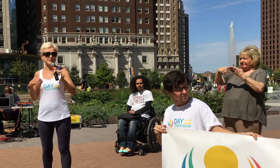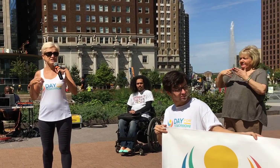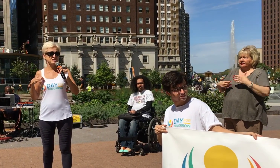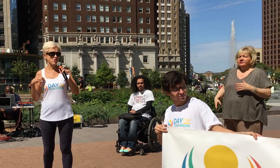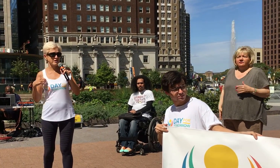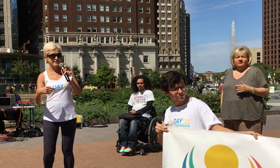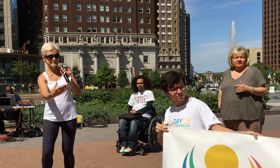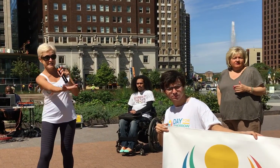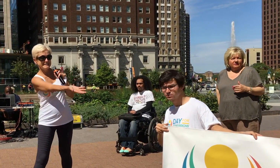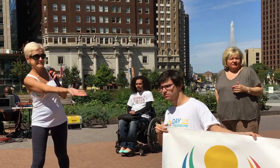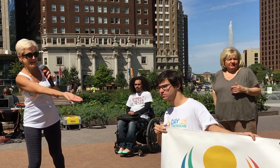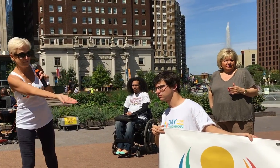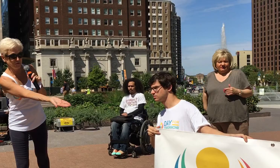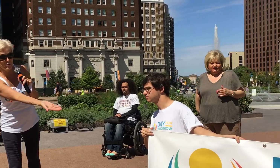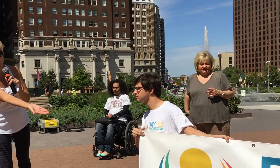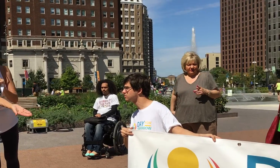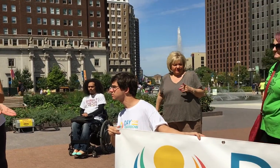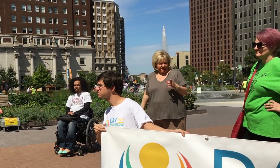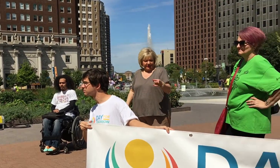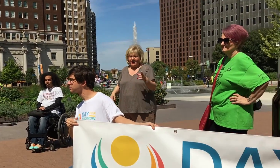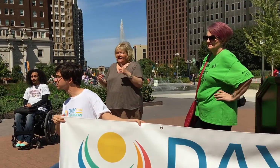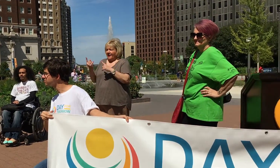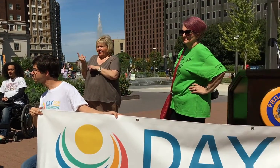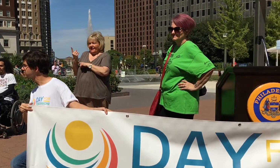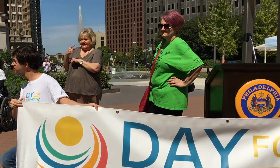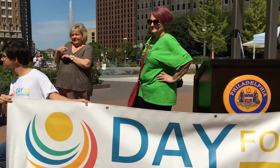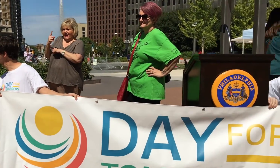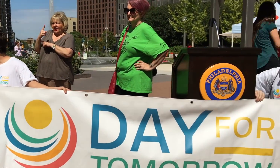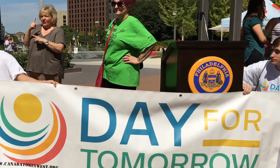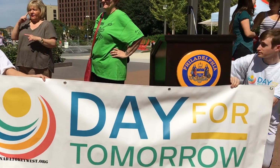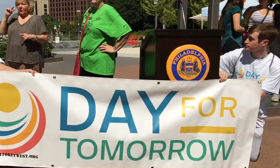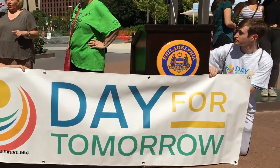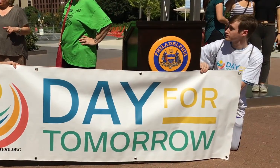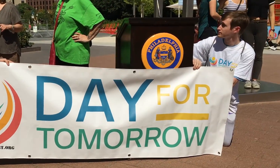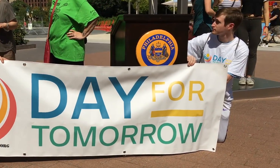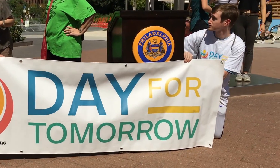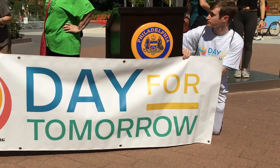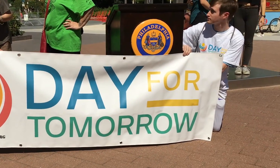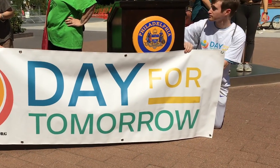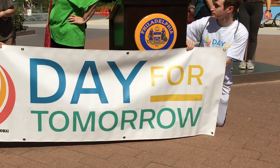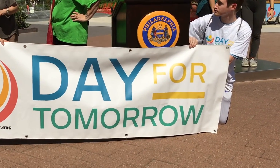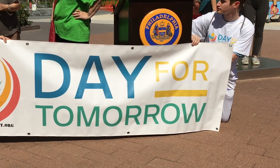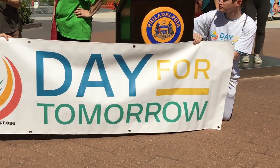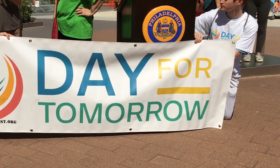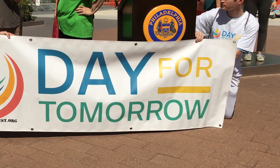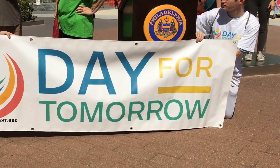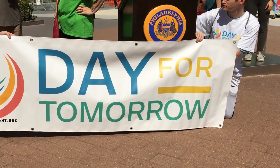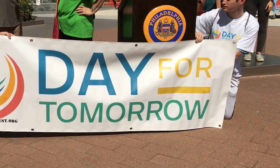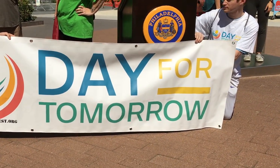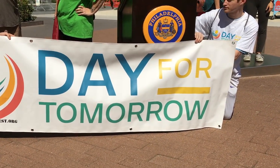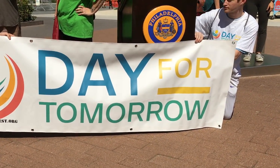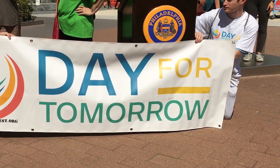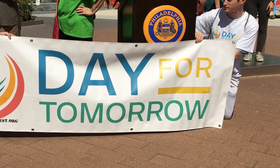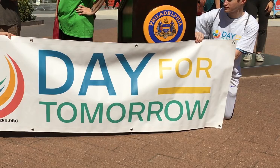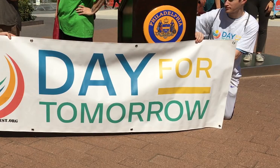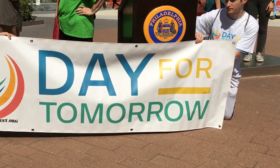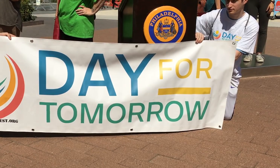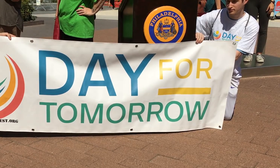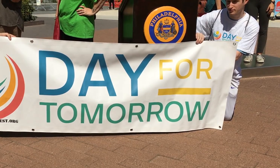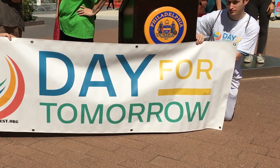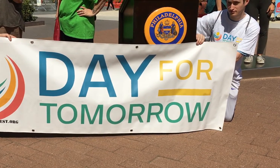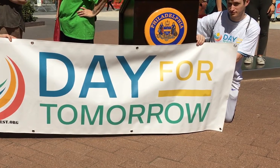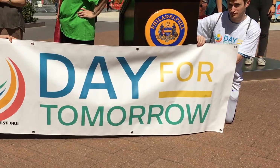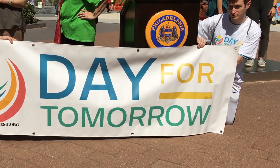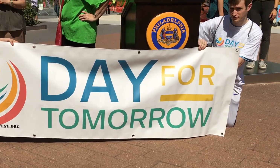that we're working to start is Day for Tomorrow. And this is what I want everyone to see. We need